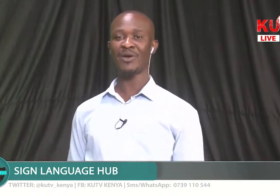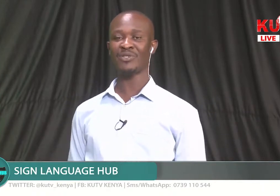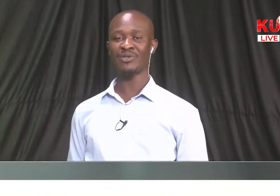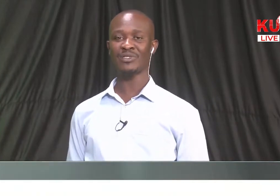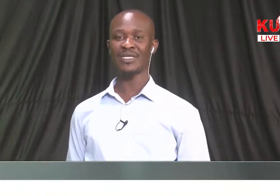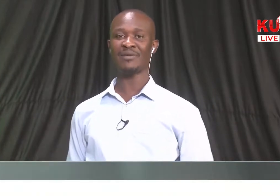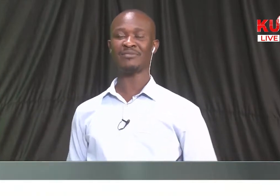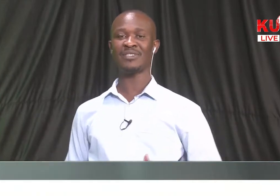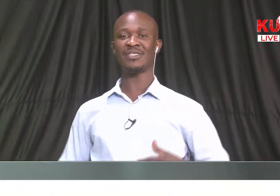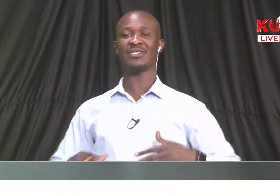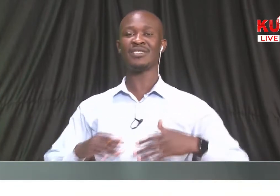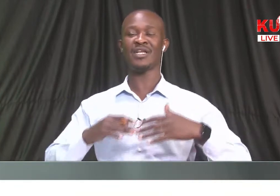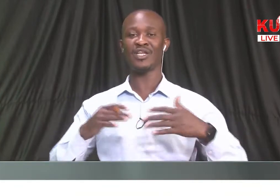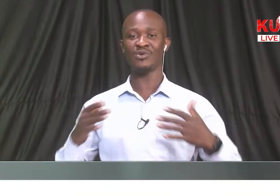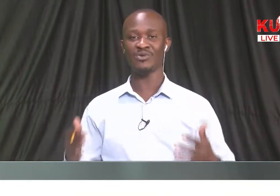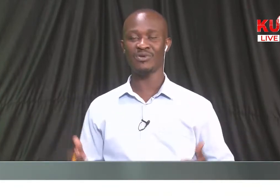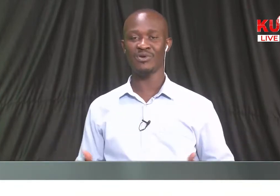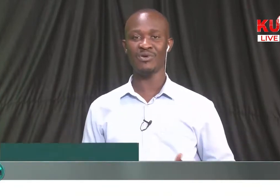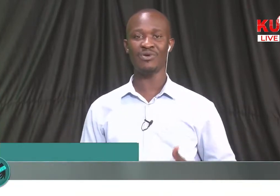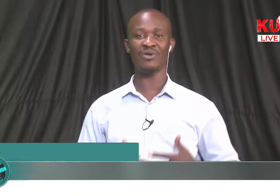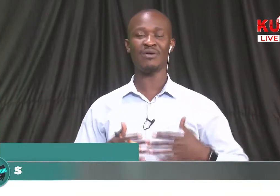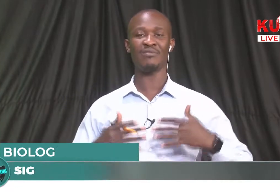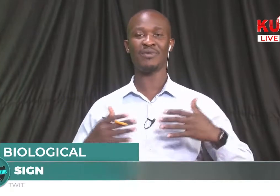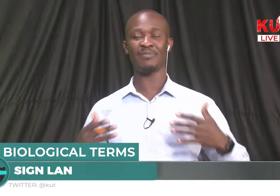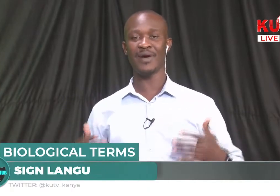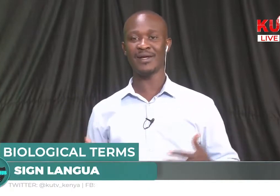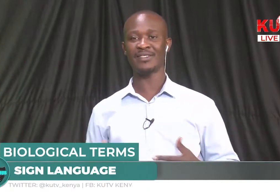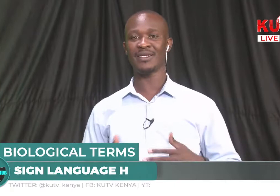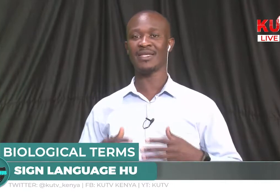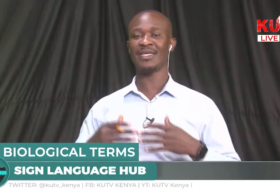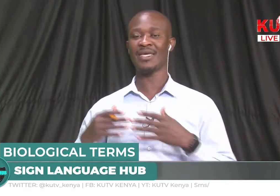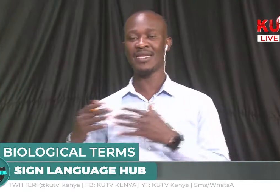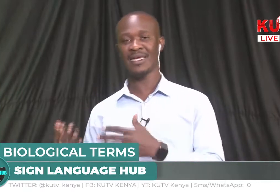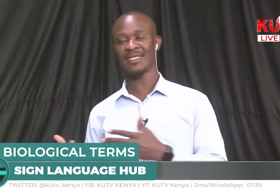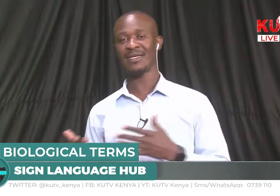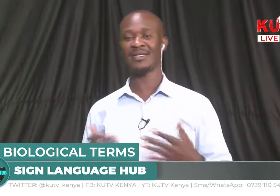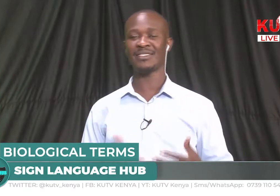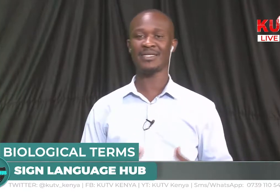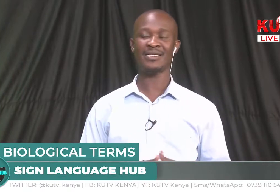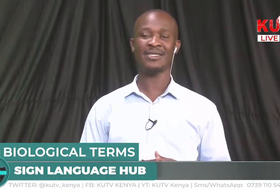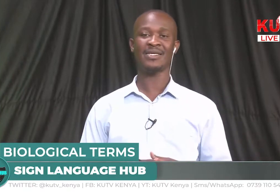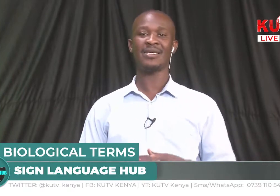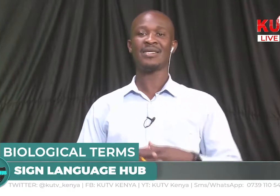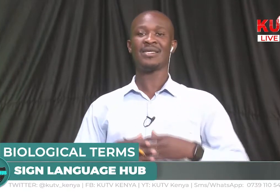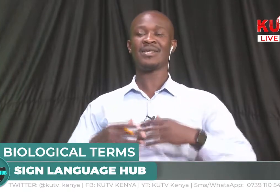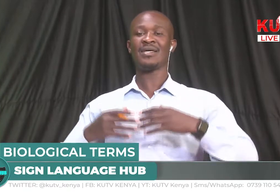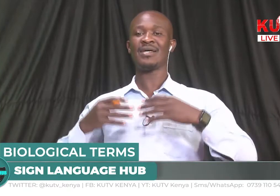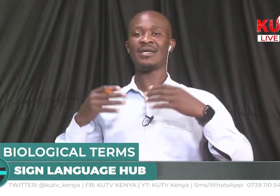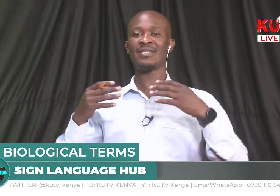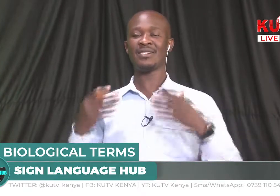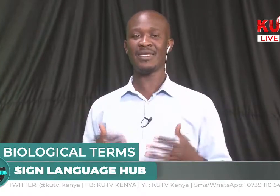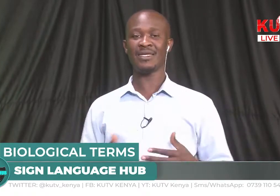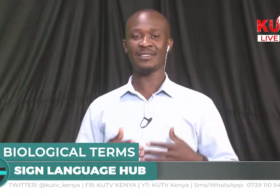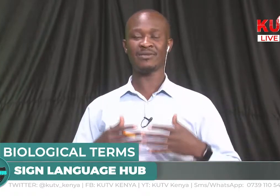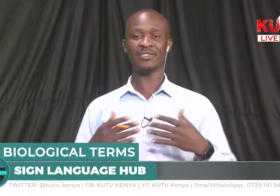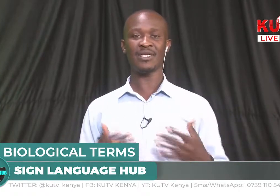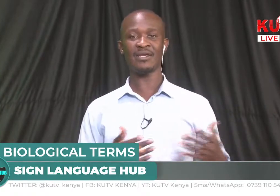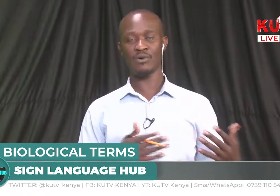biological terms, these include all our body parts and any other related things concerning our